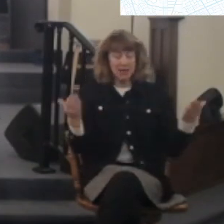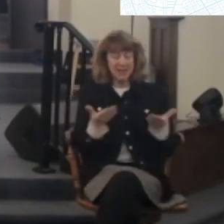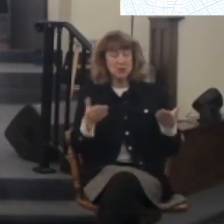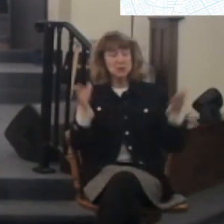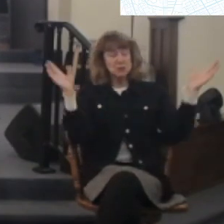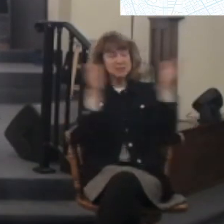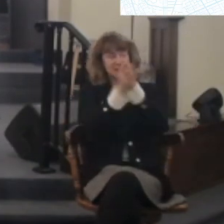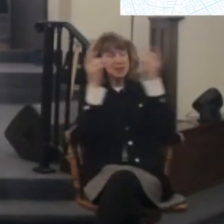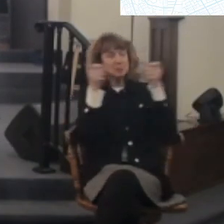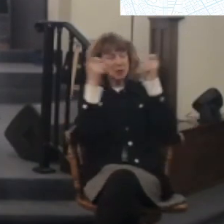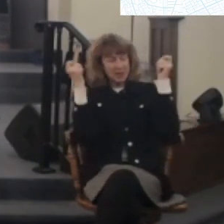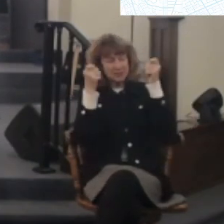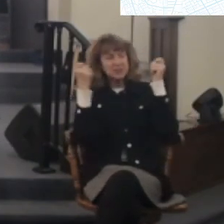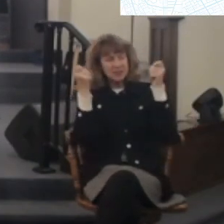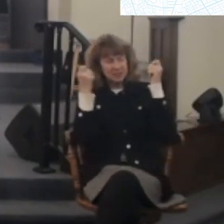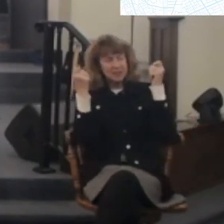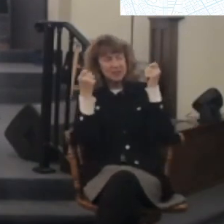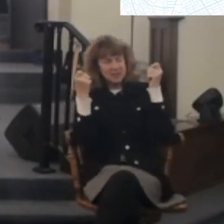celebrate.